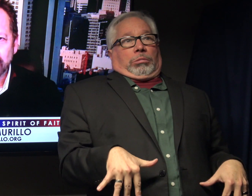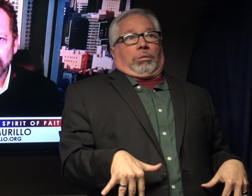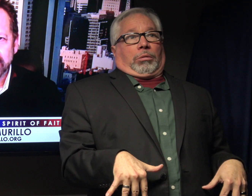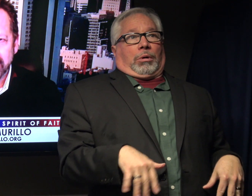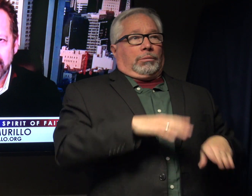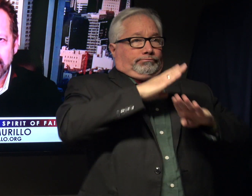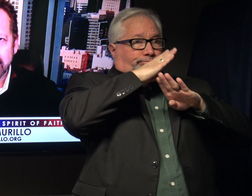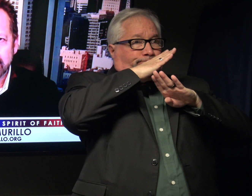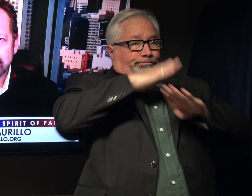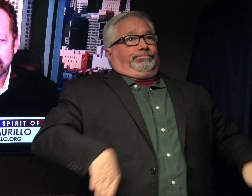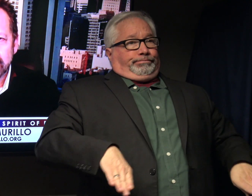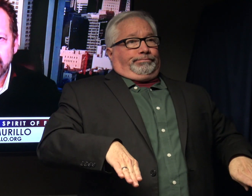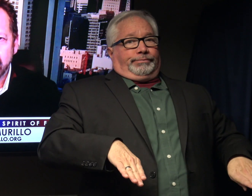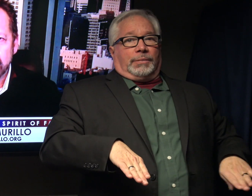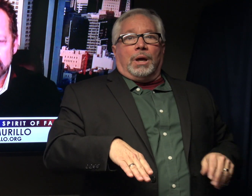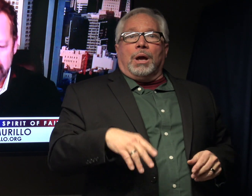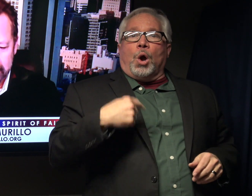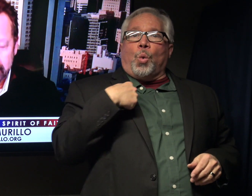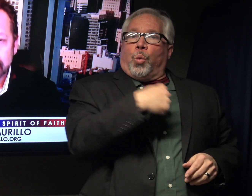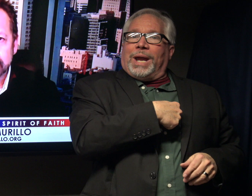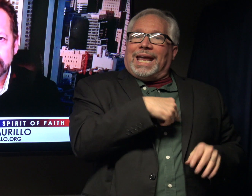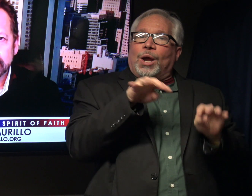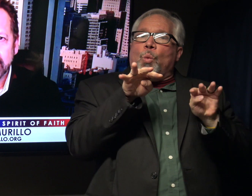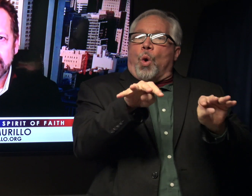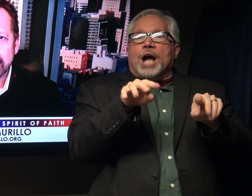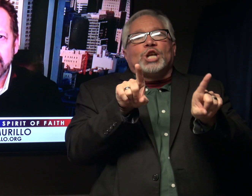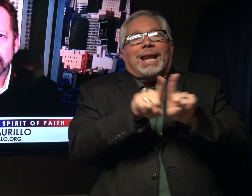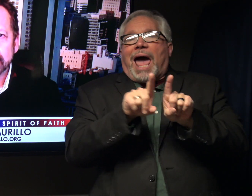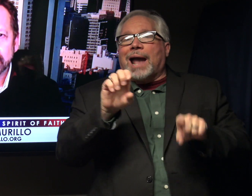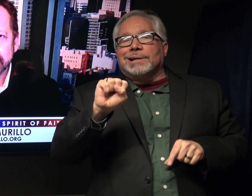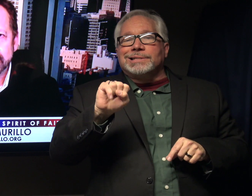watching a silicon curtain. They had an iron curtain in